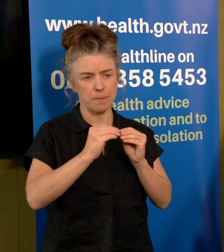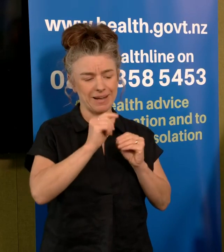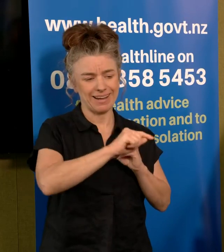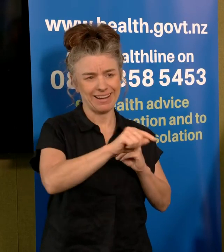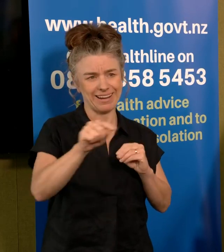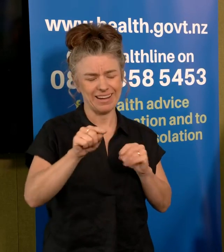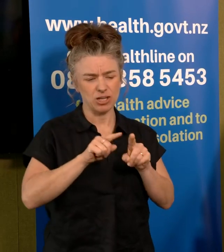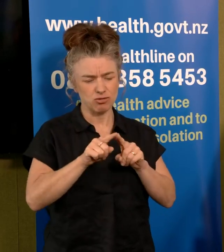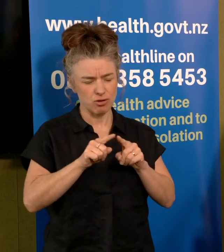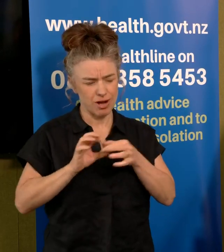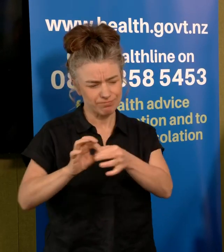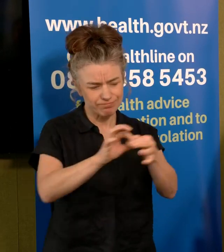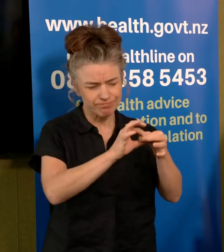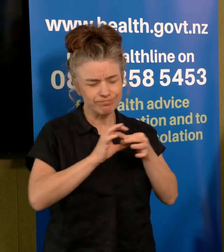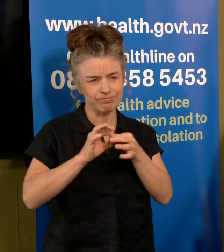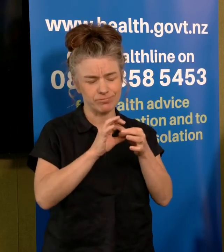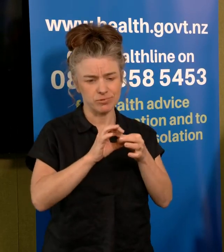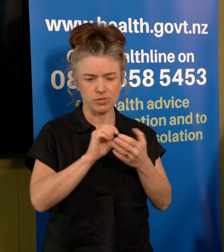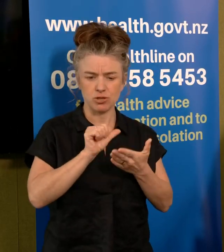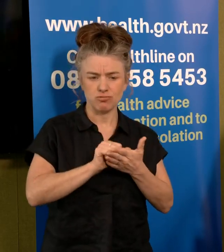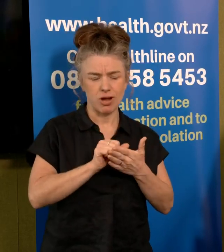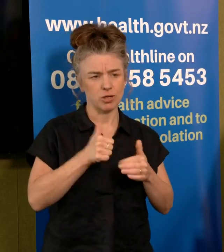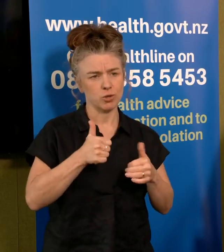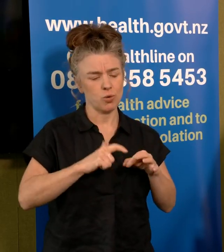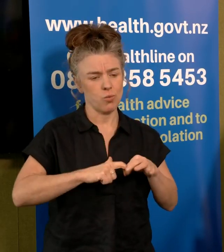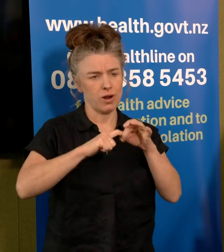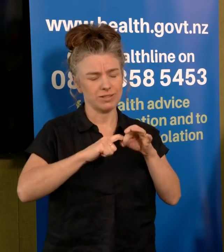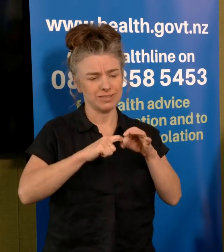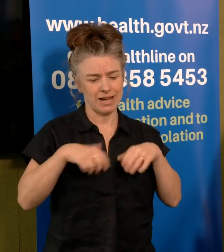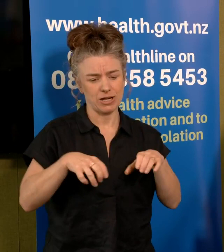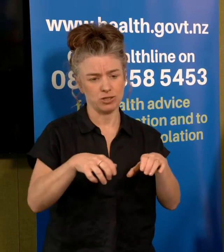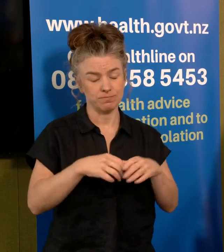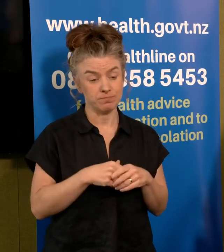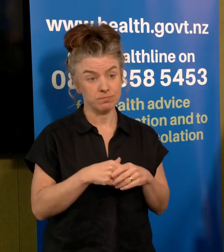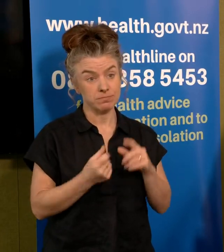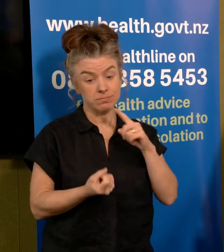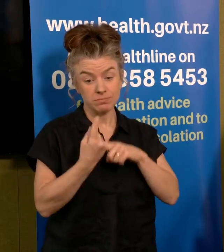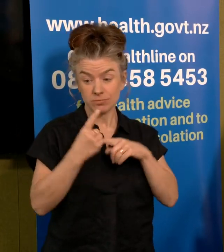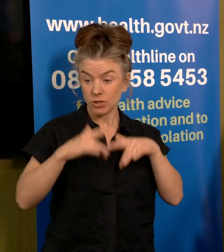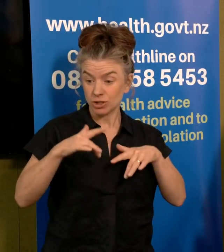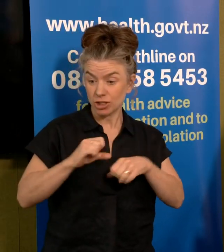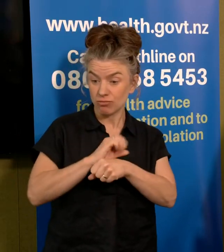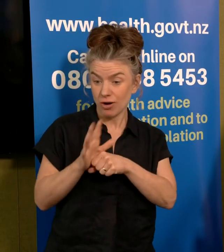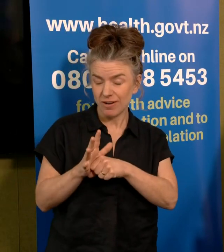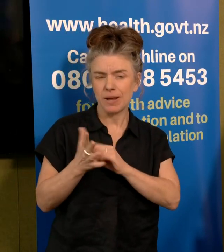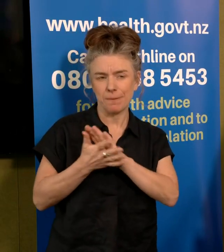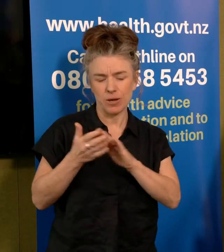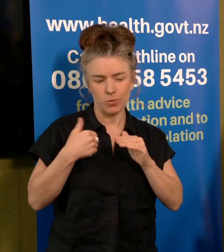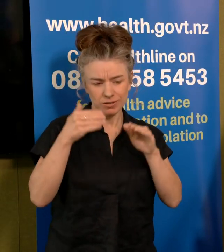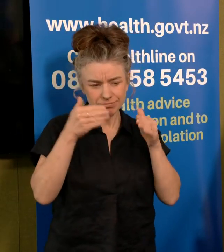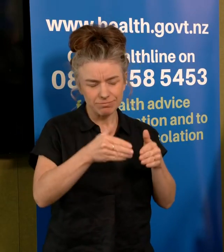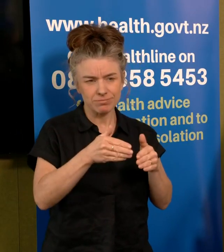a coordinated response. At this stage, because there haven't been cases in our region, we've been focusing on